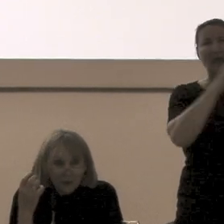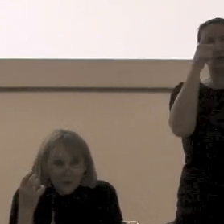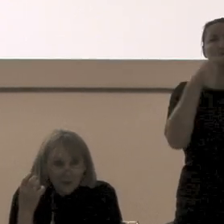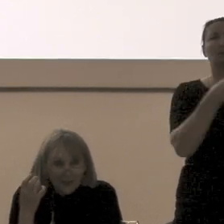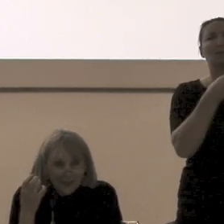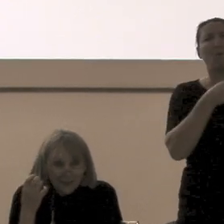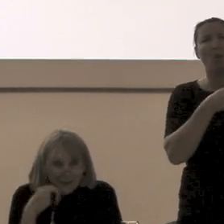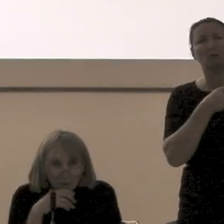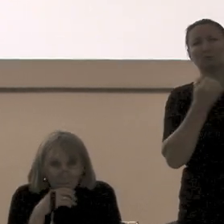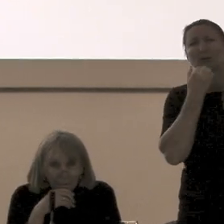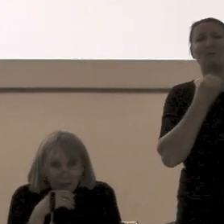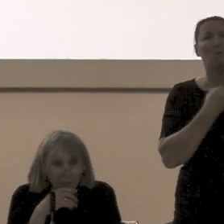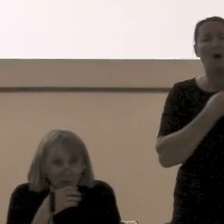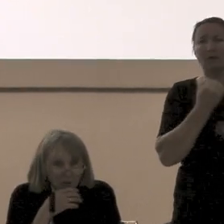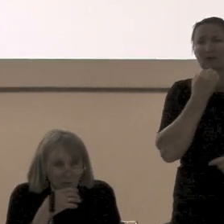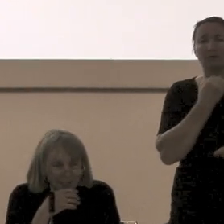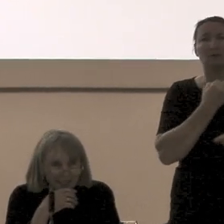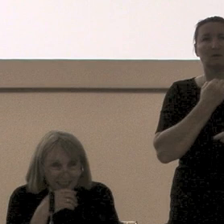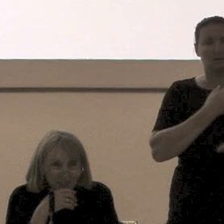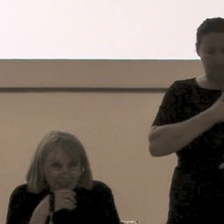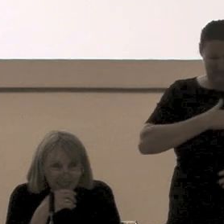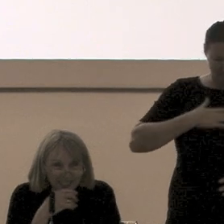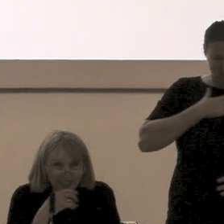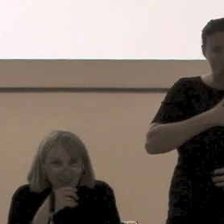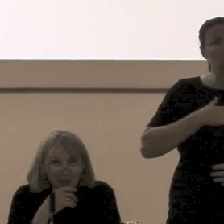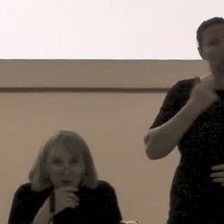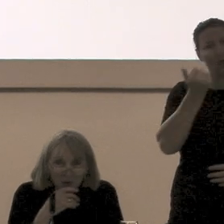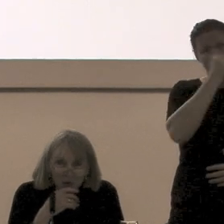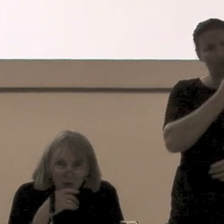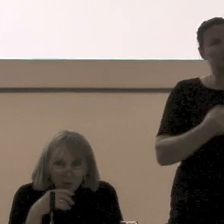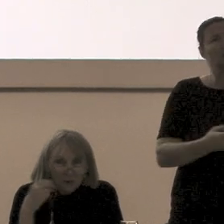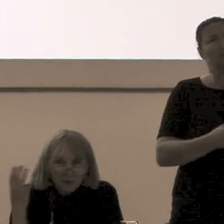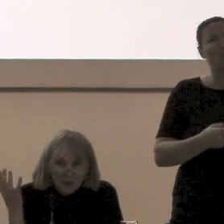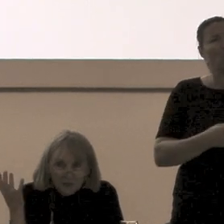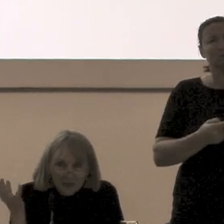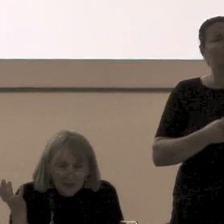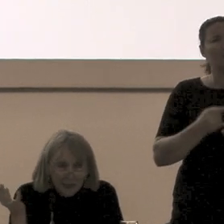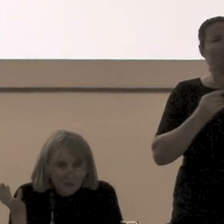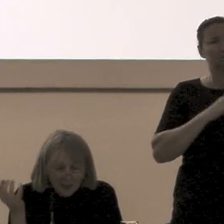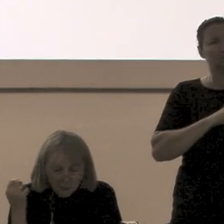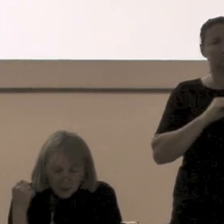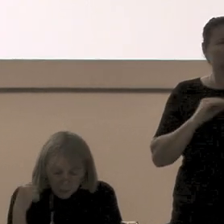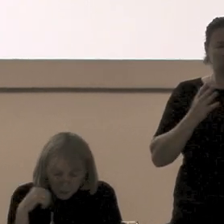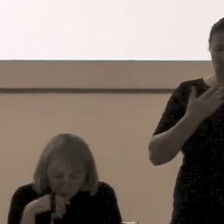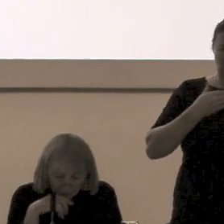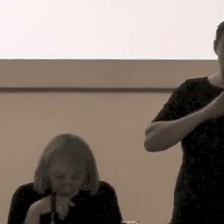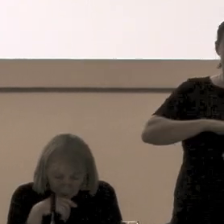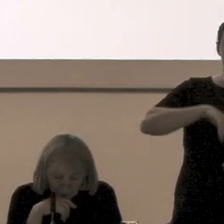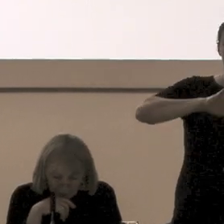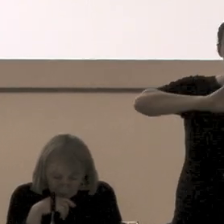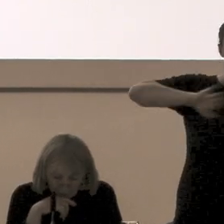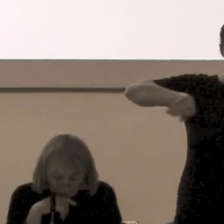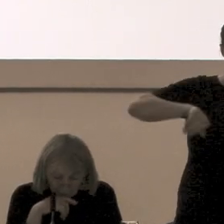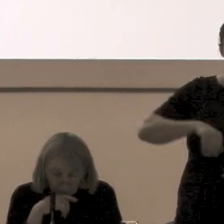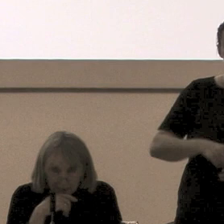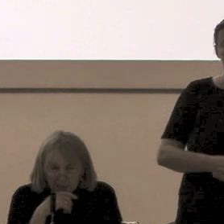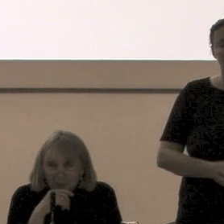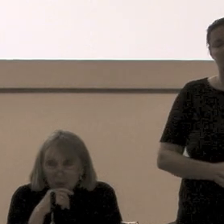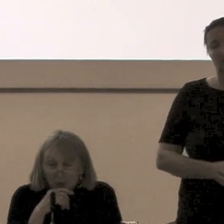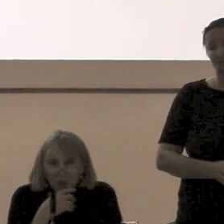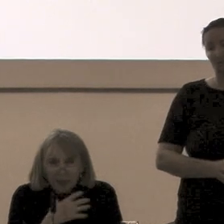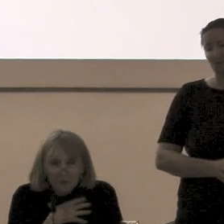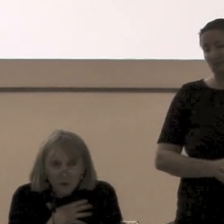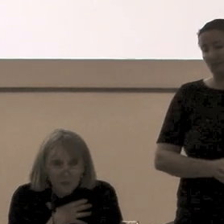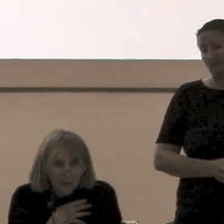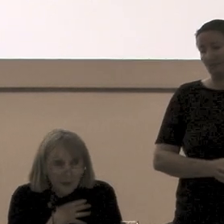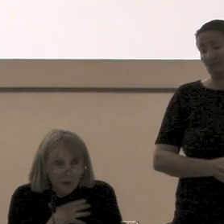important characteristic than emotional intelligence or all sorts of other gifts that people bring. And it's